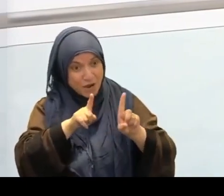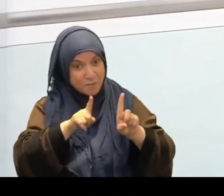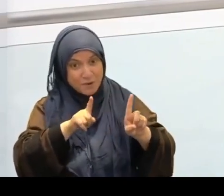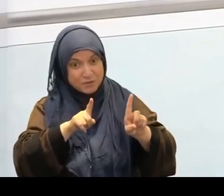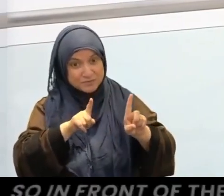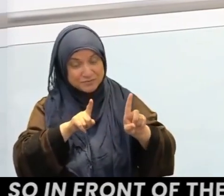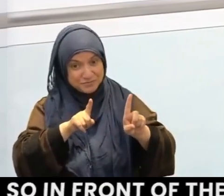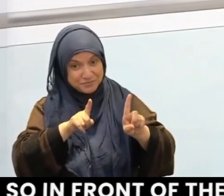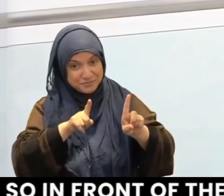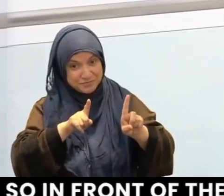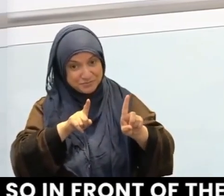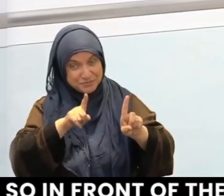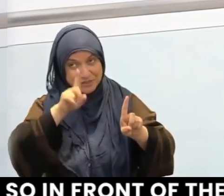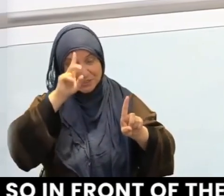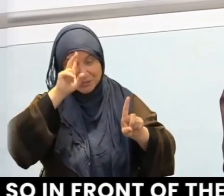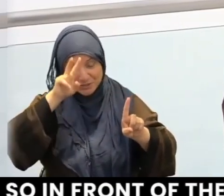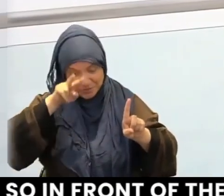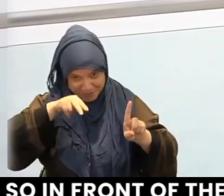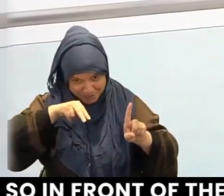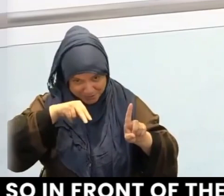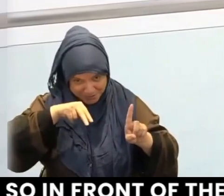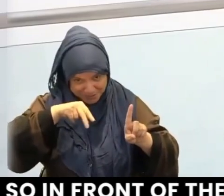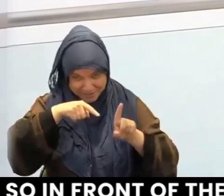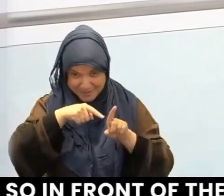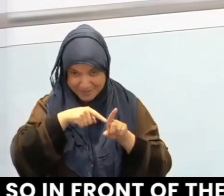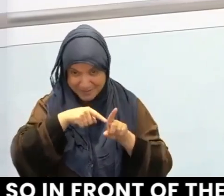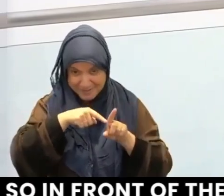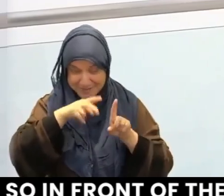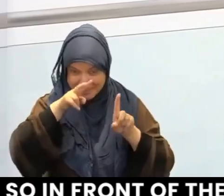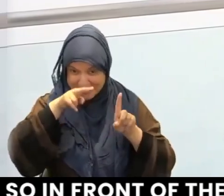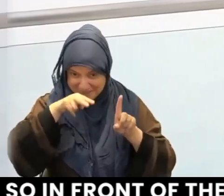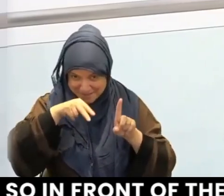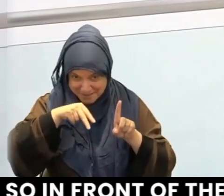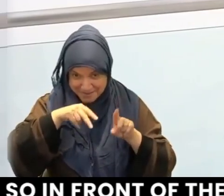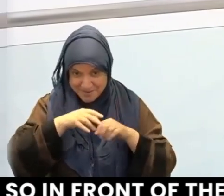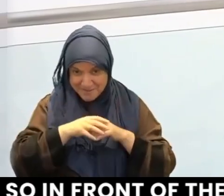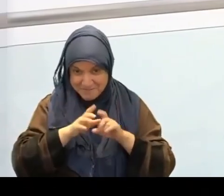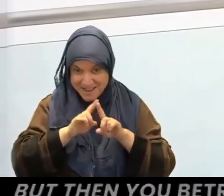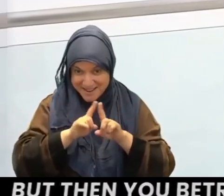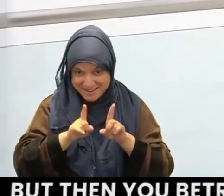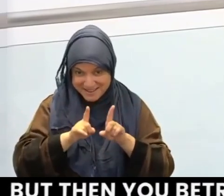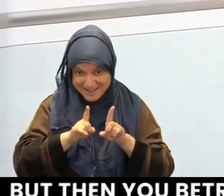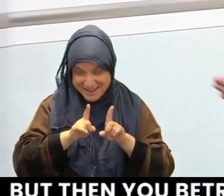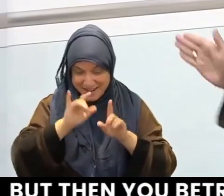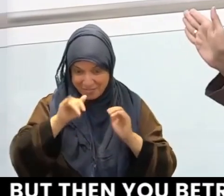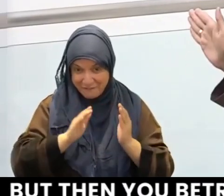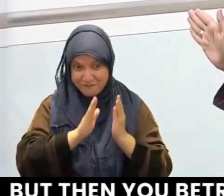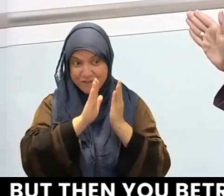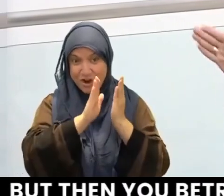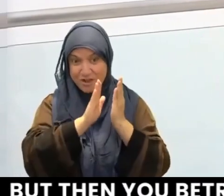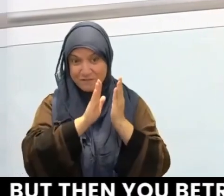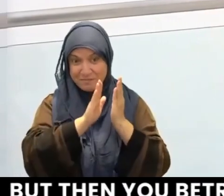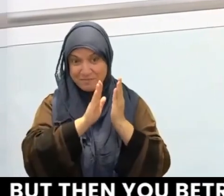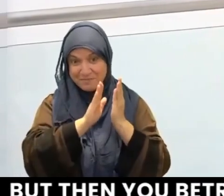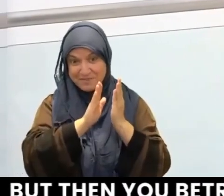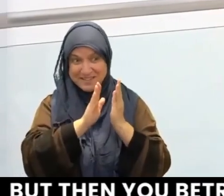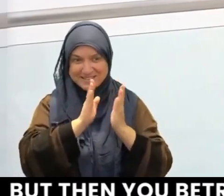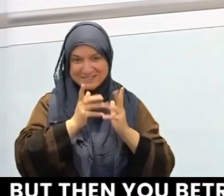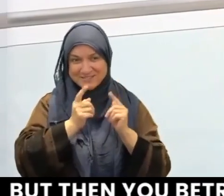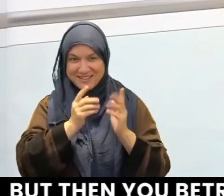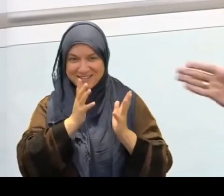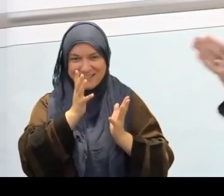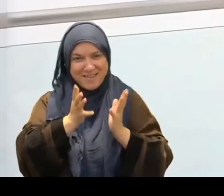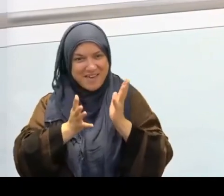see you. So in front of them, you maintained at least public decorum. But then you betrayed that when they were not